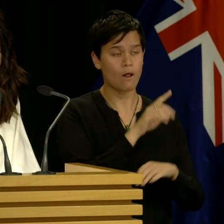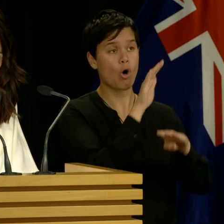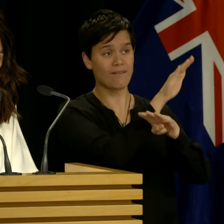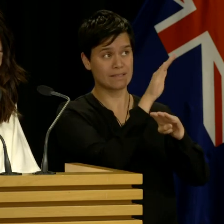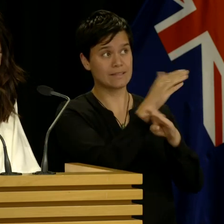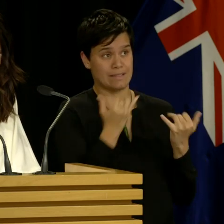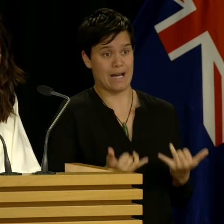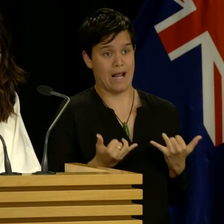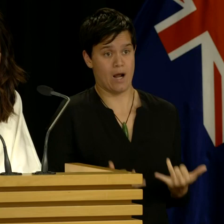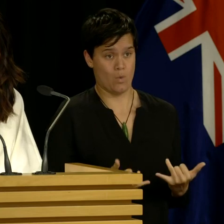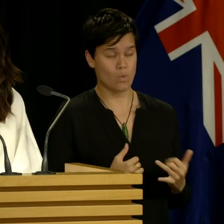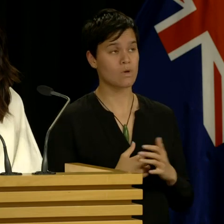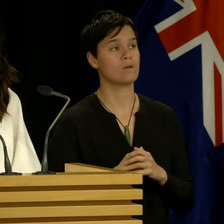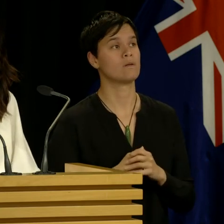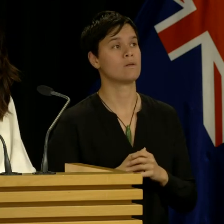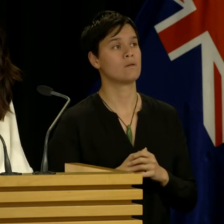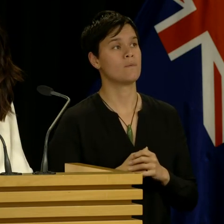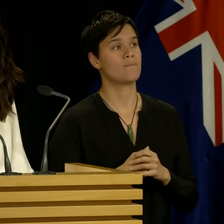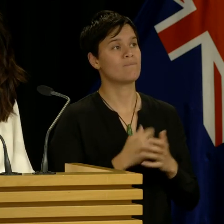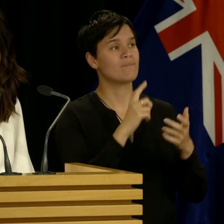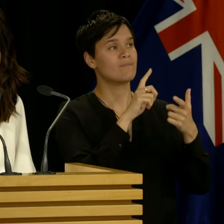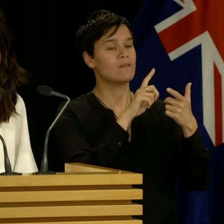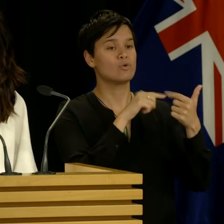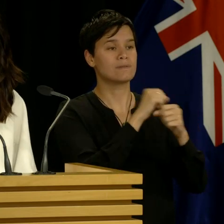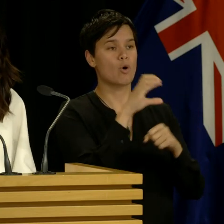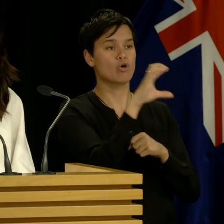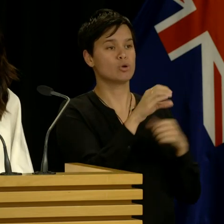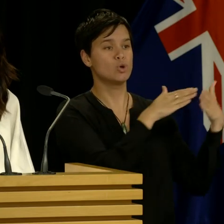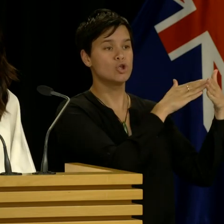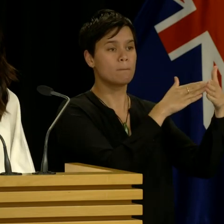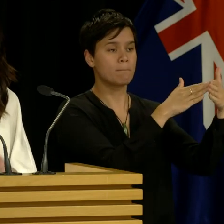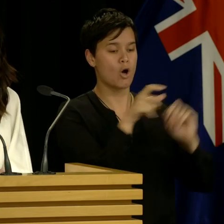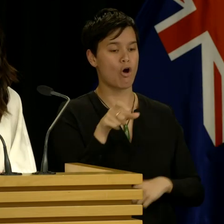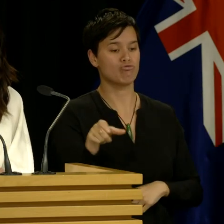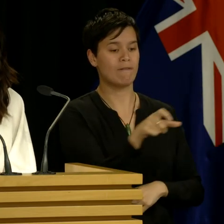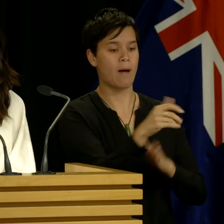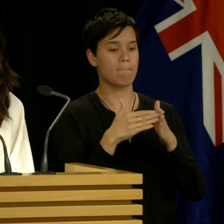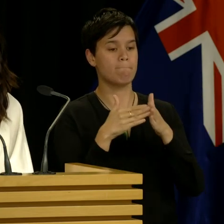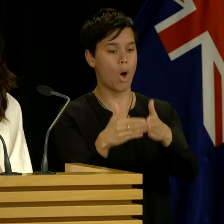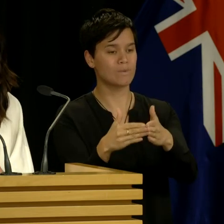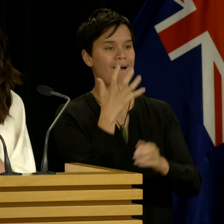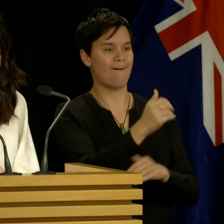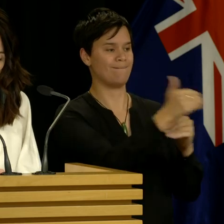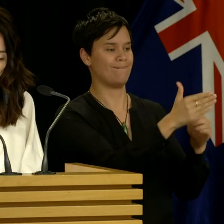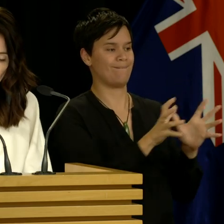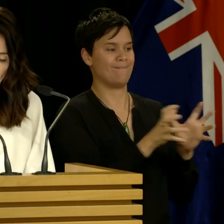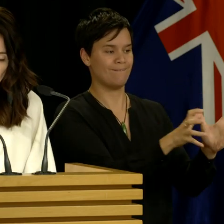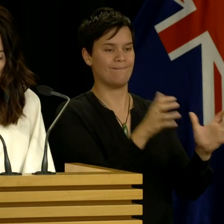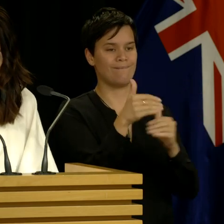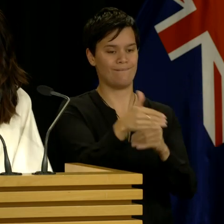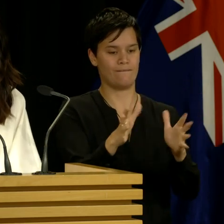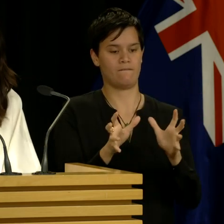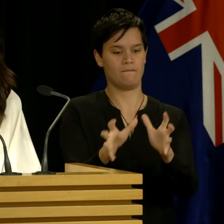abroad who have a handful of cruise ships and riverboats that have been quarantined. NFAT continues to provide